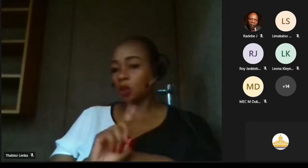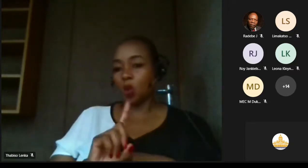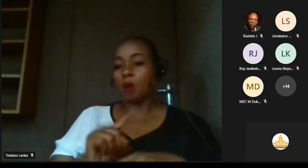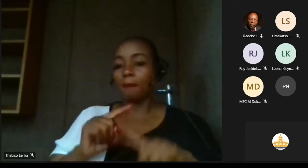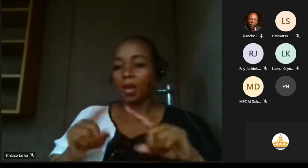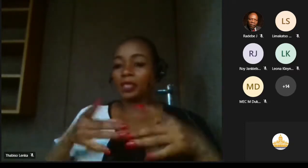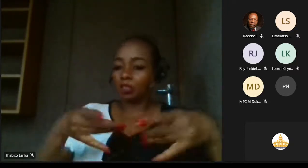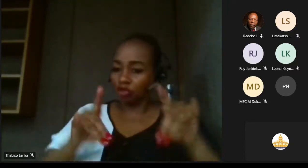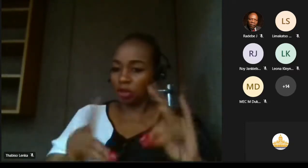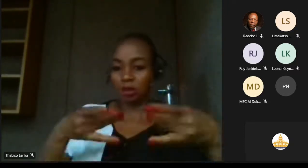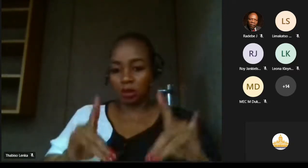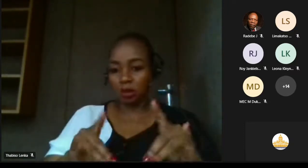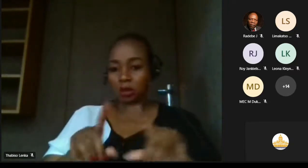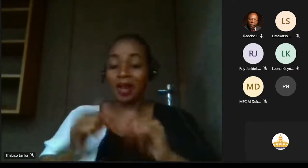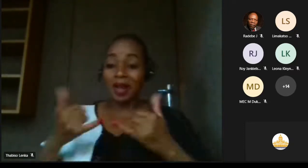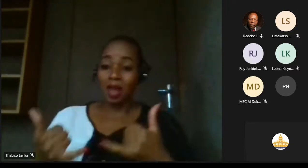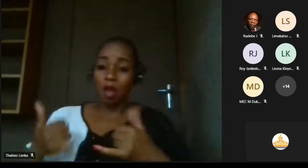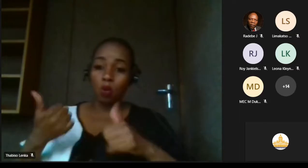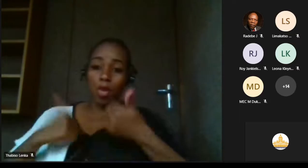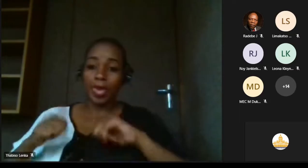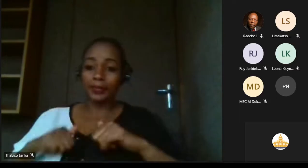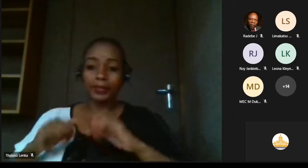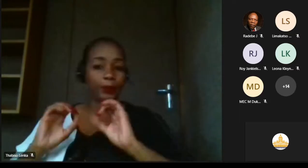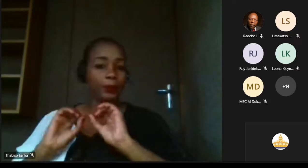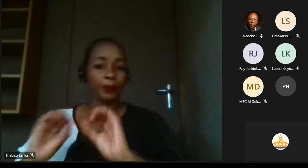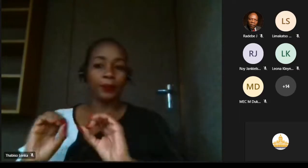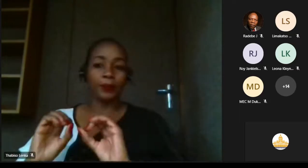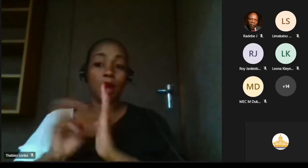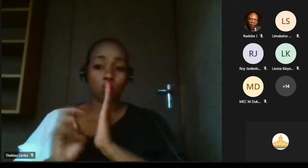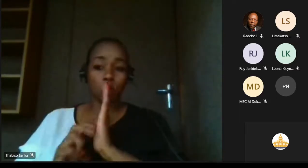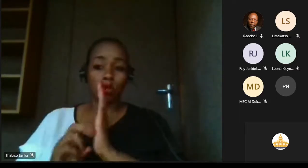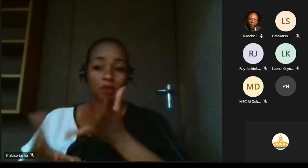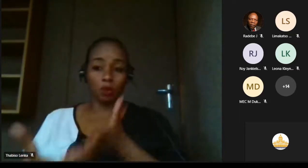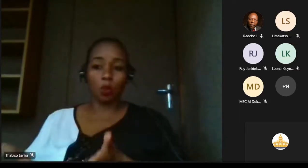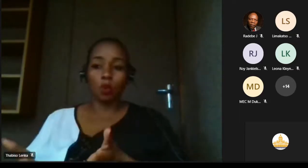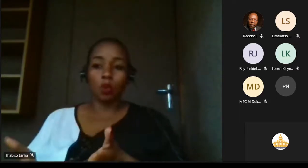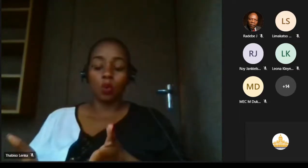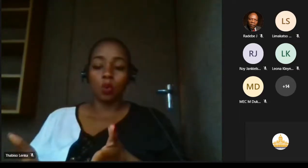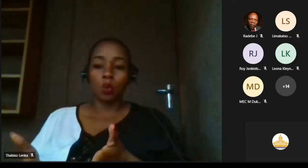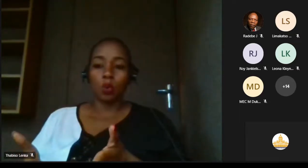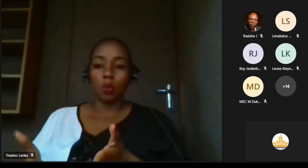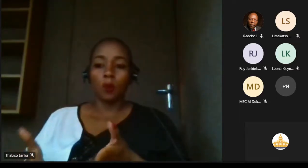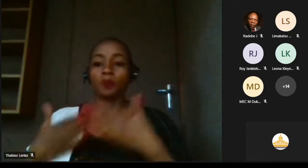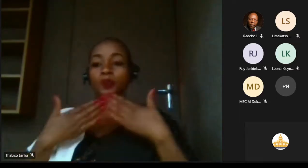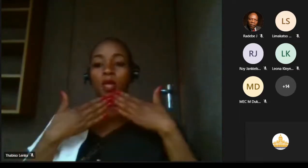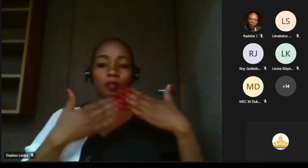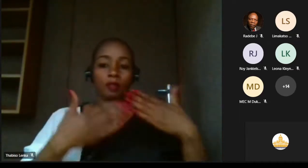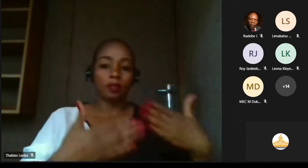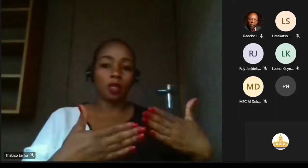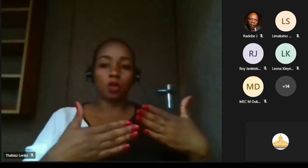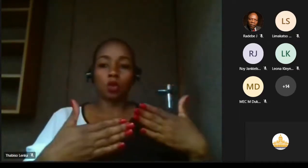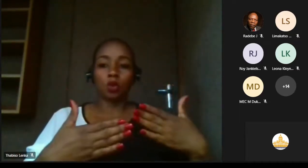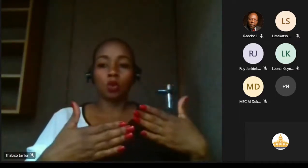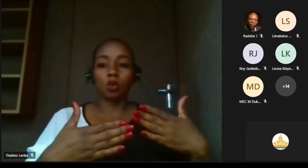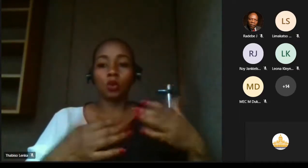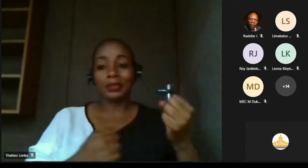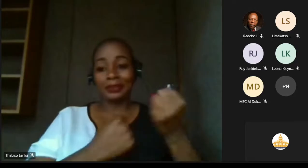of Chairs. We don't have Acting in terms of our rules. Thank you for that